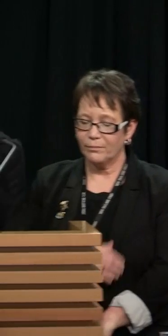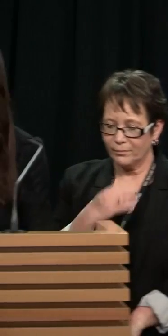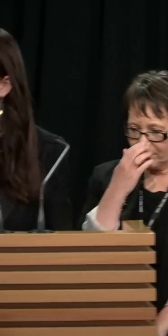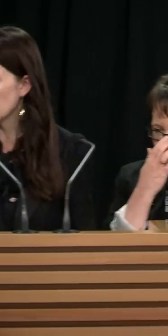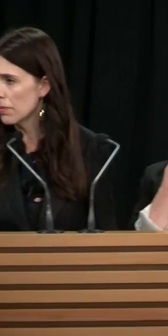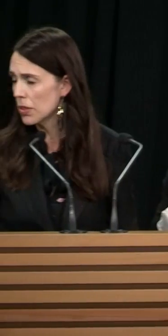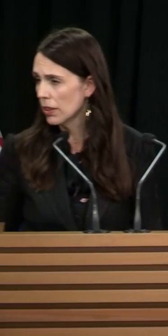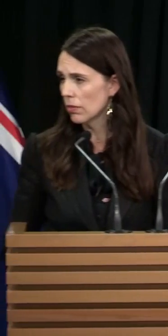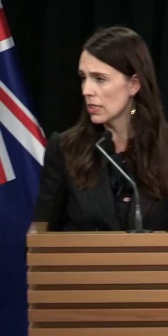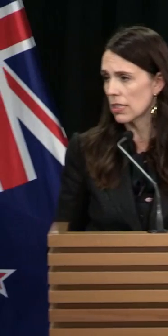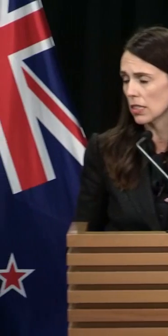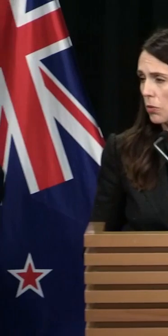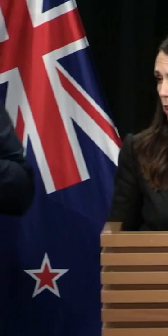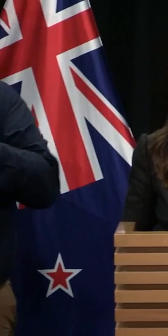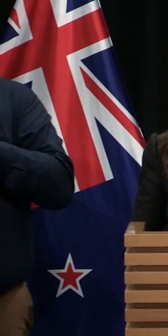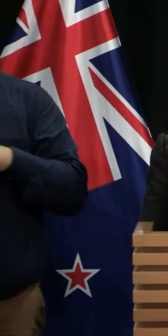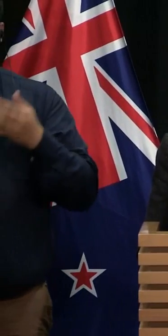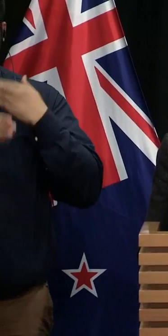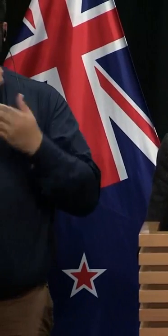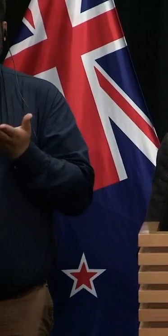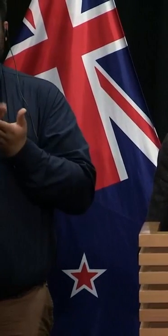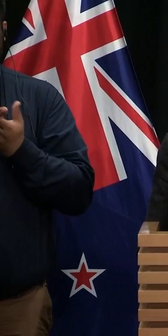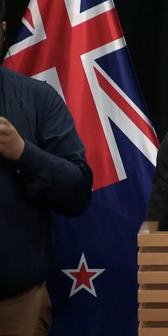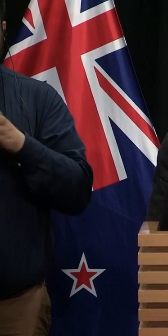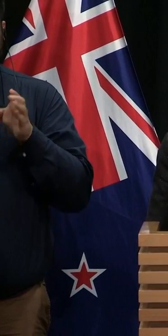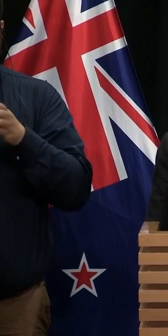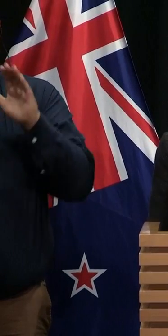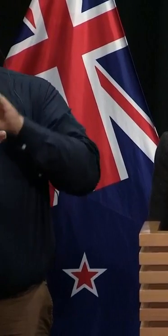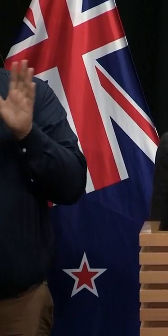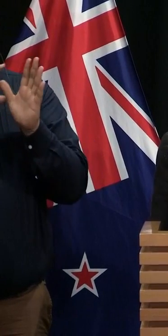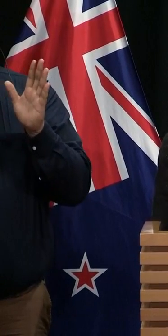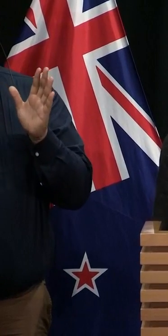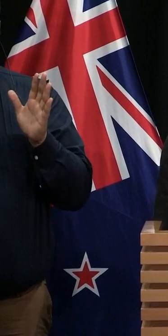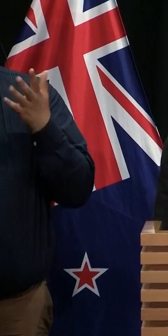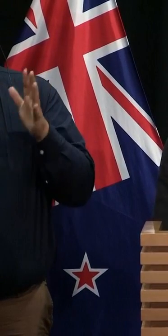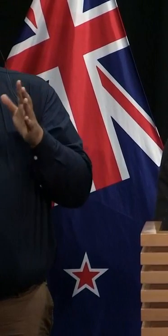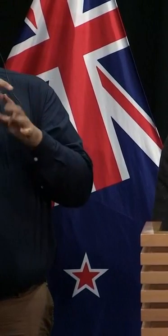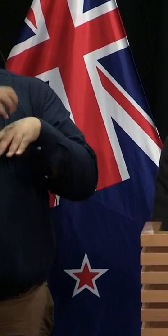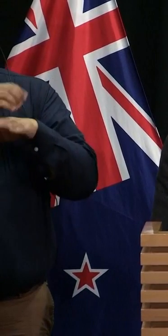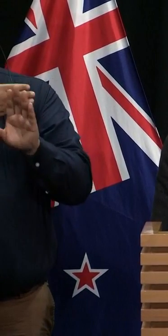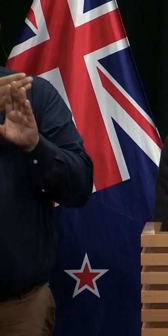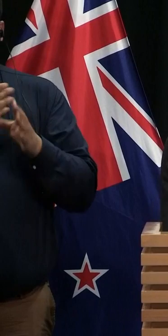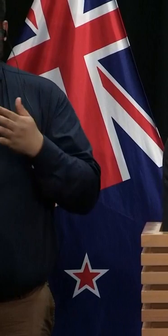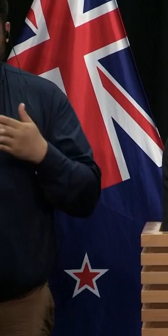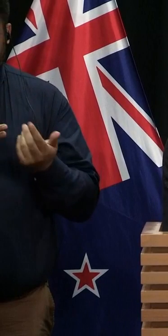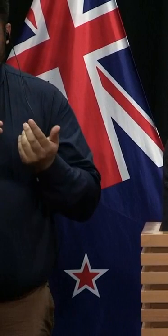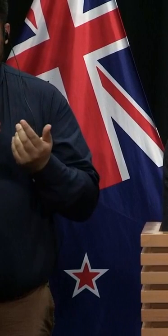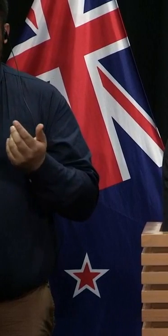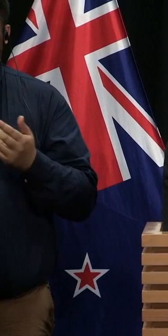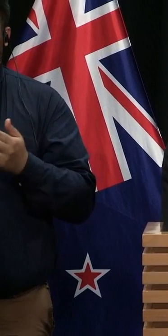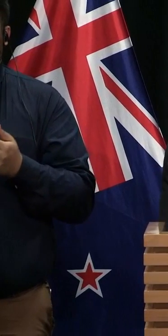have the historic claims unit that's existed within MSD for a number of years. What we're looking at is a way that we